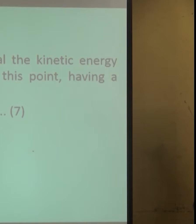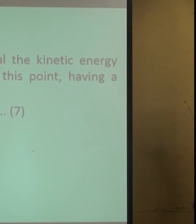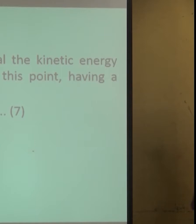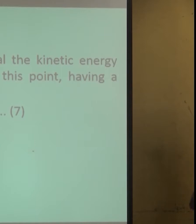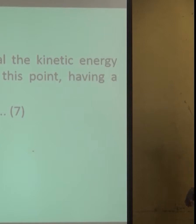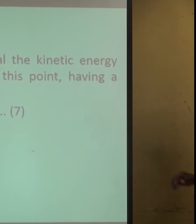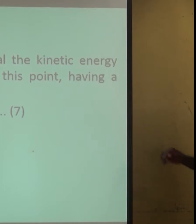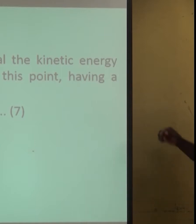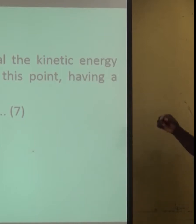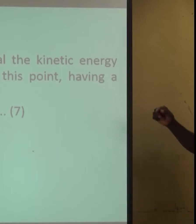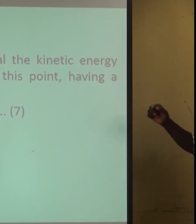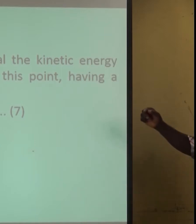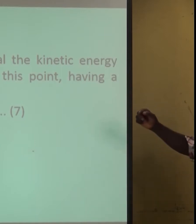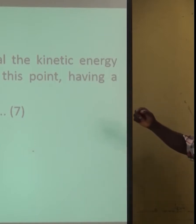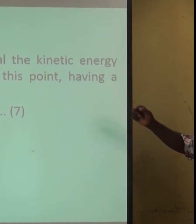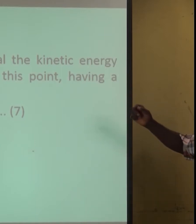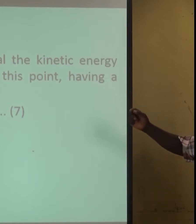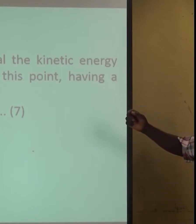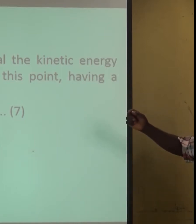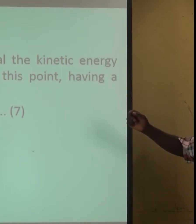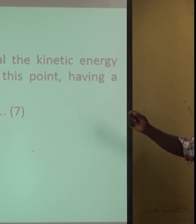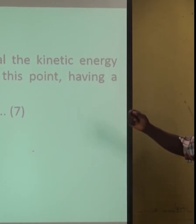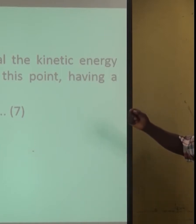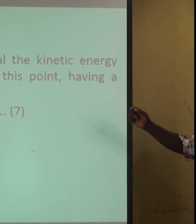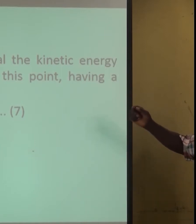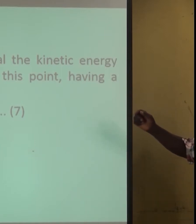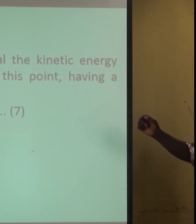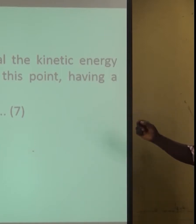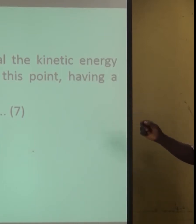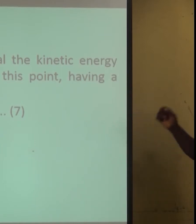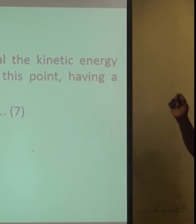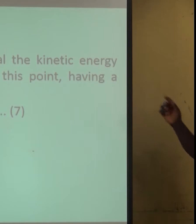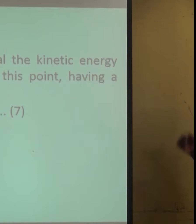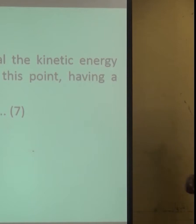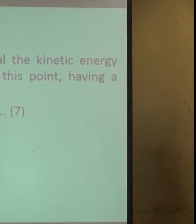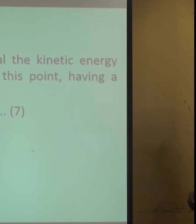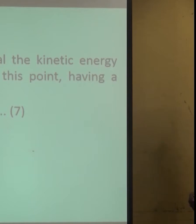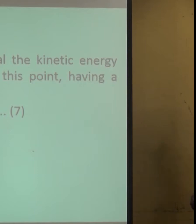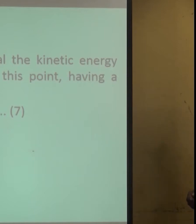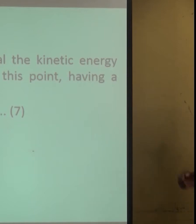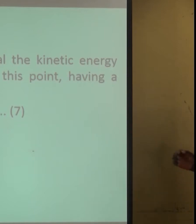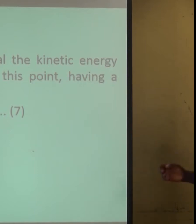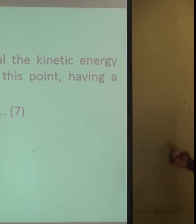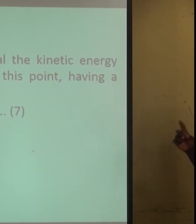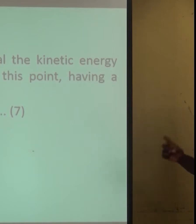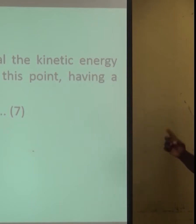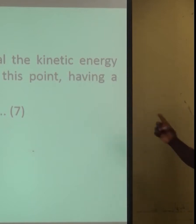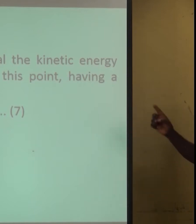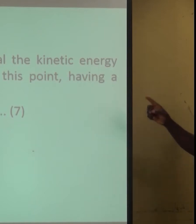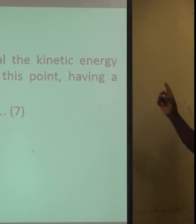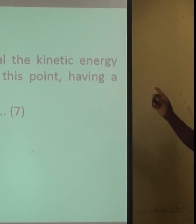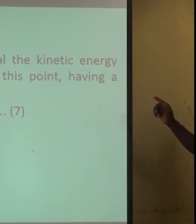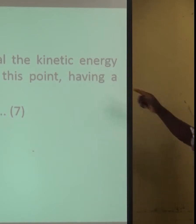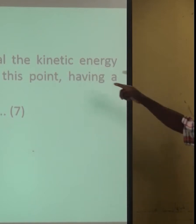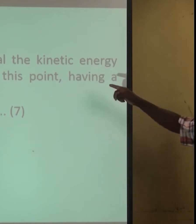7. Now, if we equate equation 7 and equation 6, since we've already said that